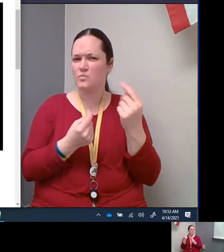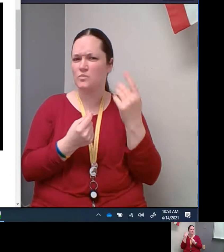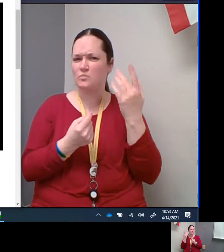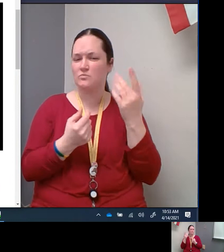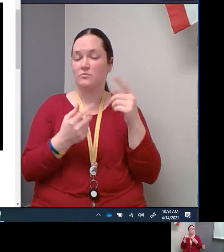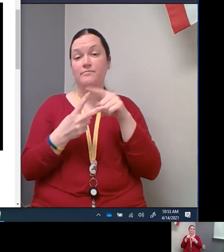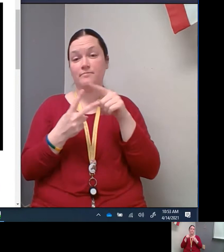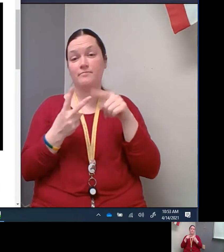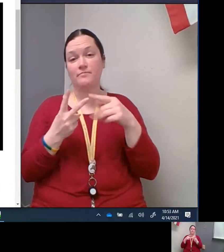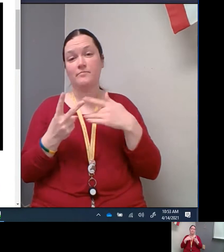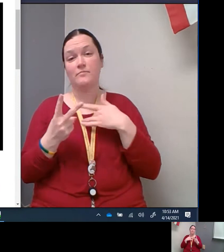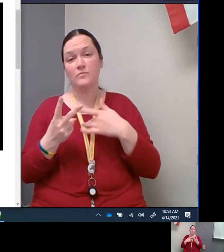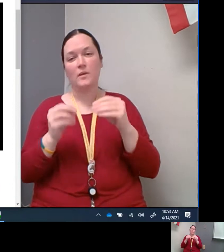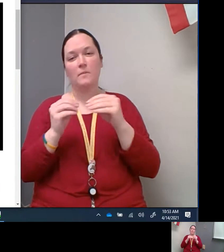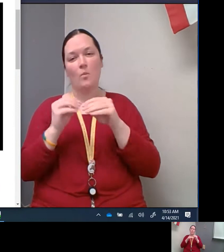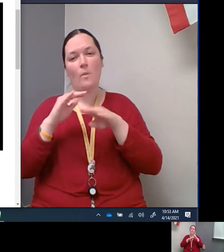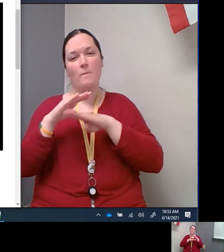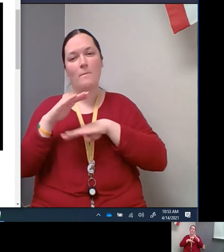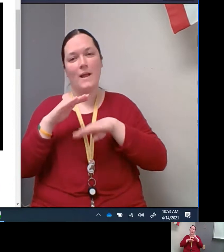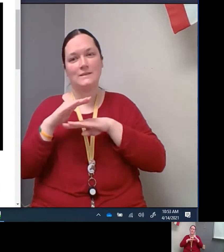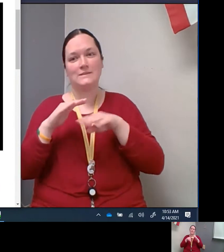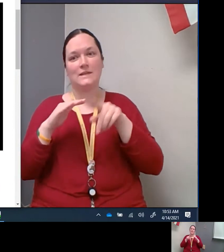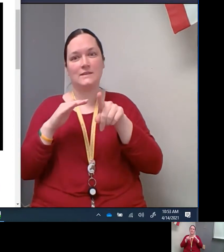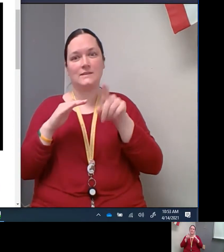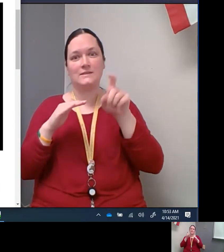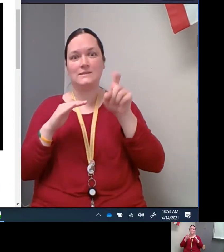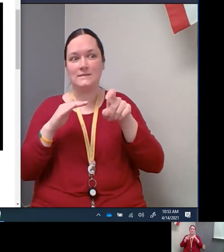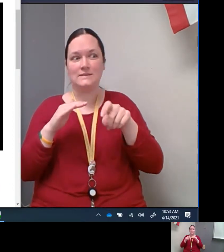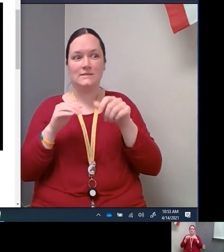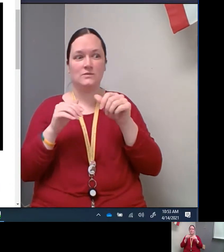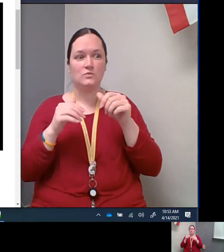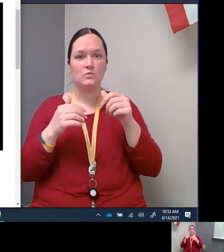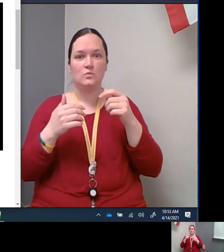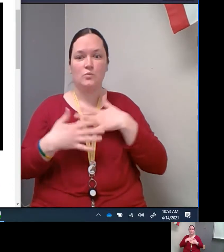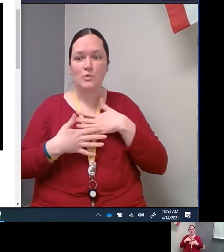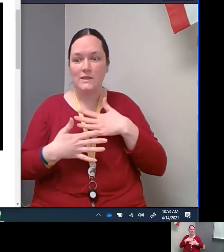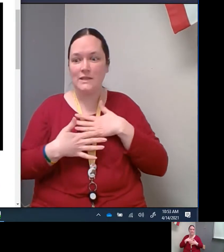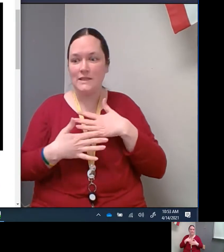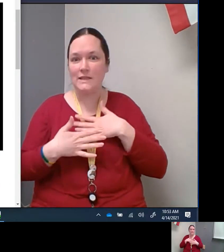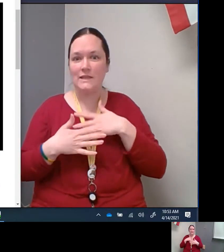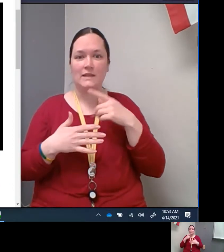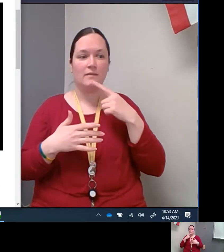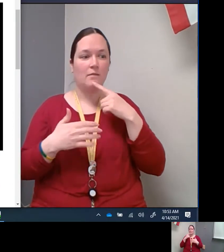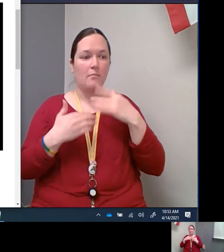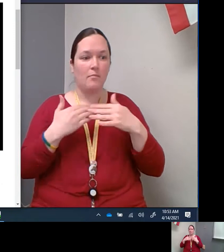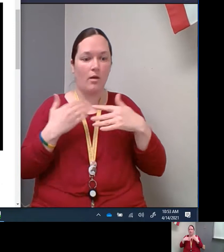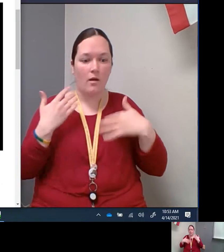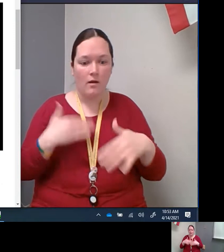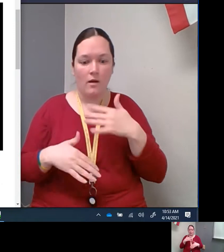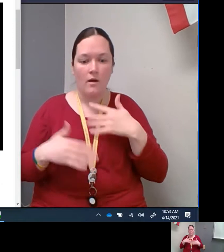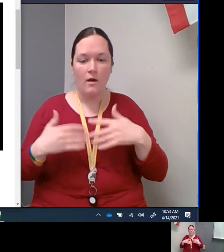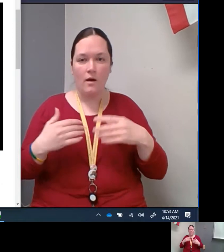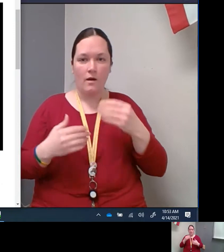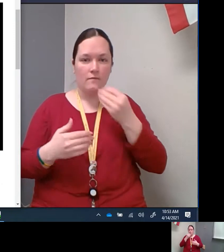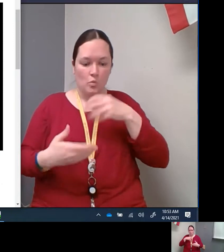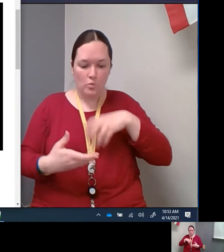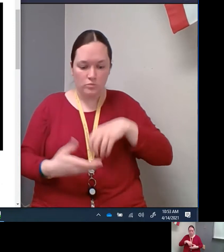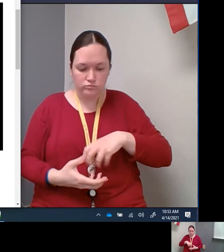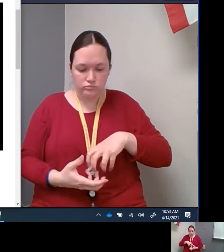The first thing it's going to do are these more basic needs. It's going to keep your self-breathing, keep circulation going,